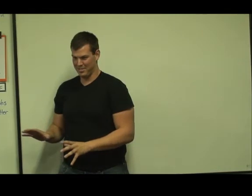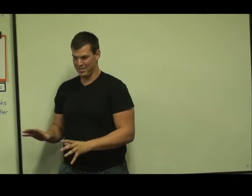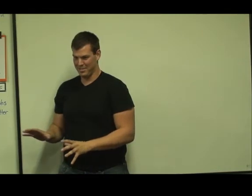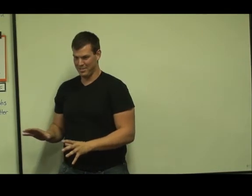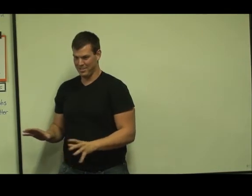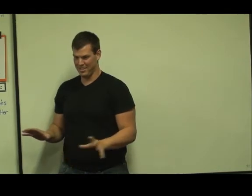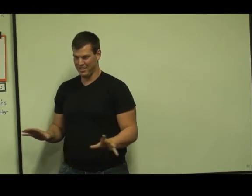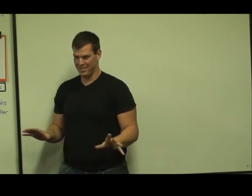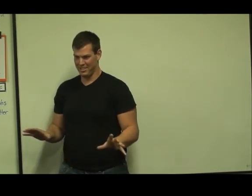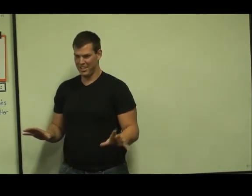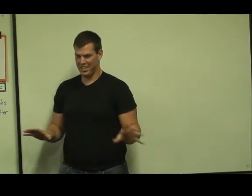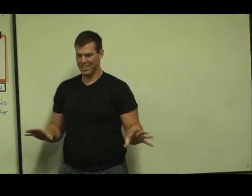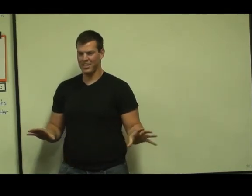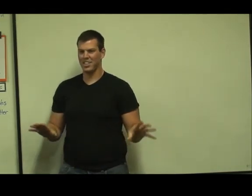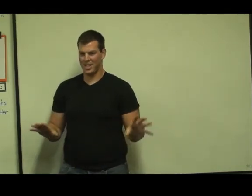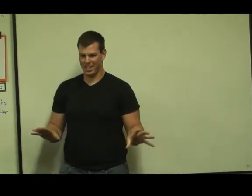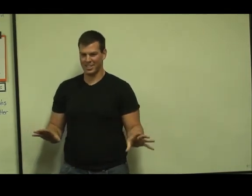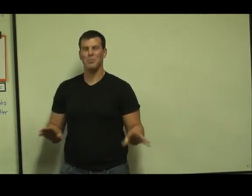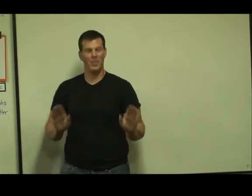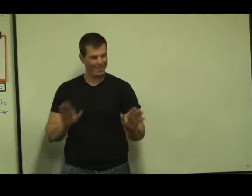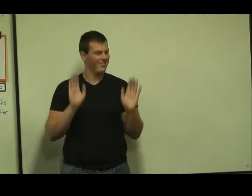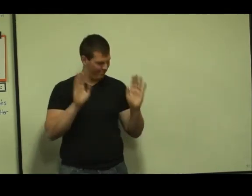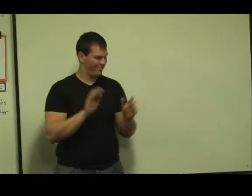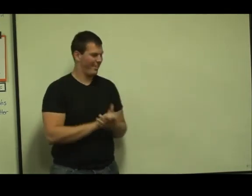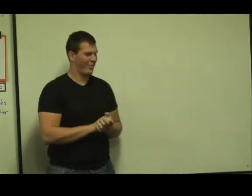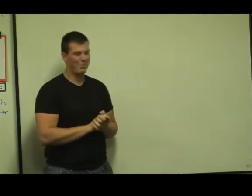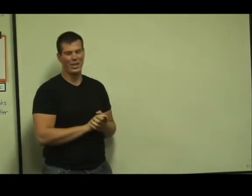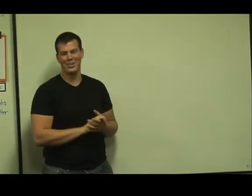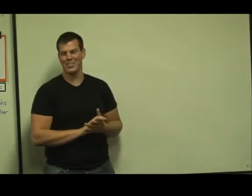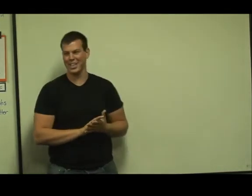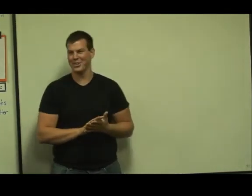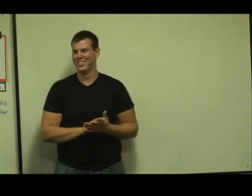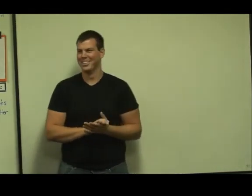Gun, you're young. Top Gun. Okay. Top Gun.